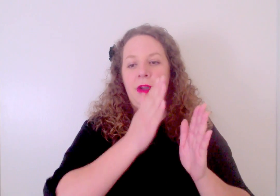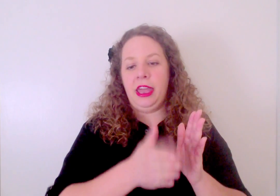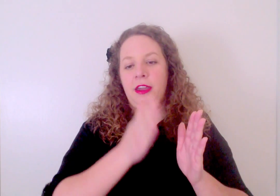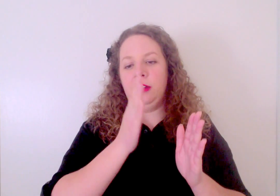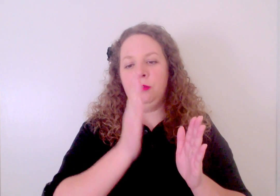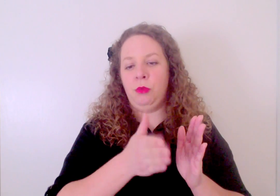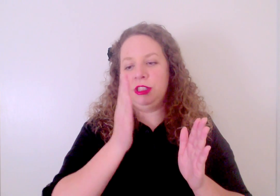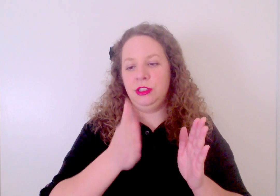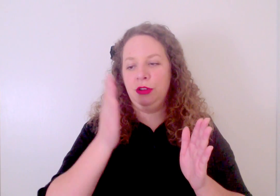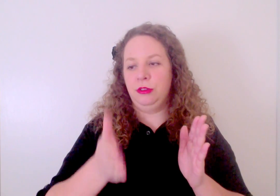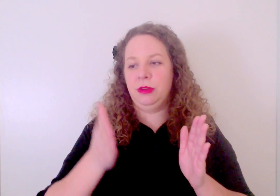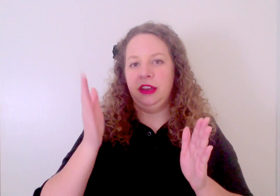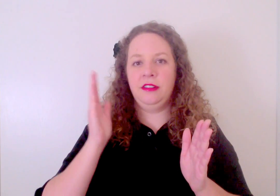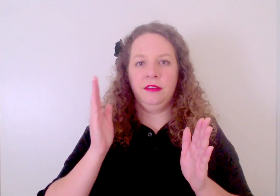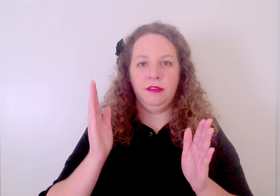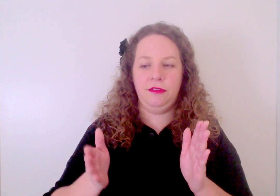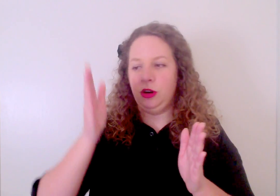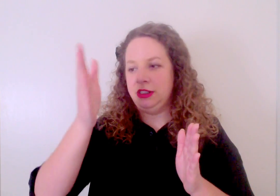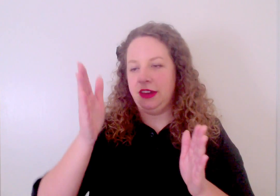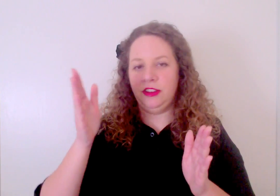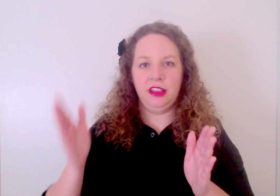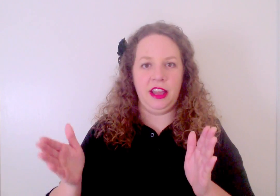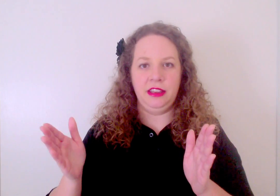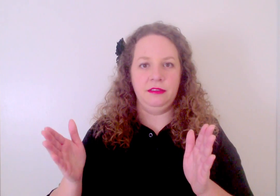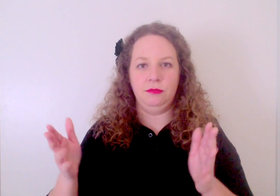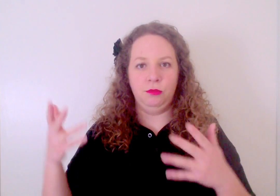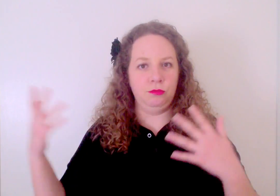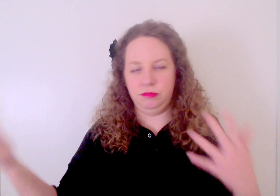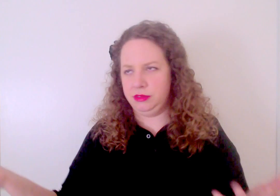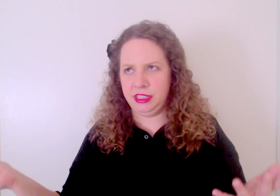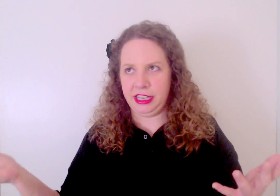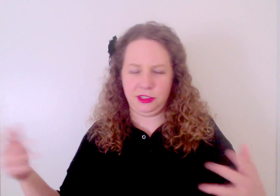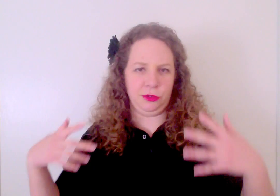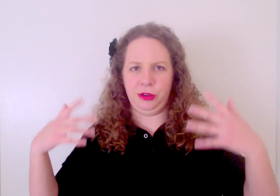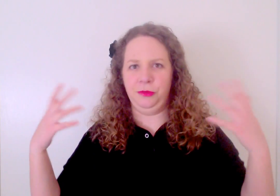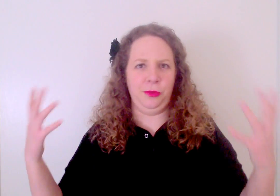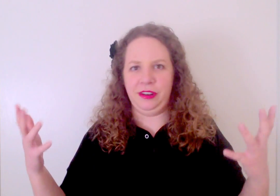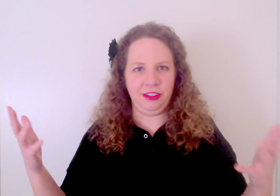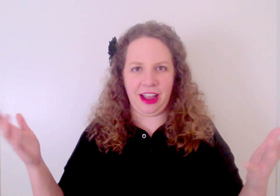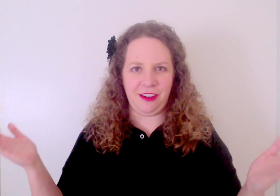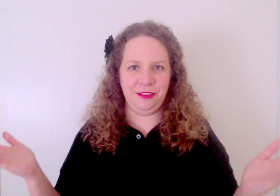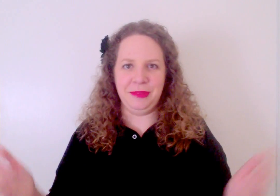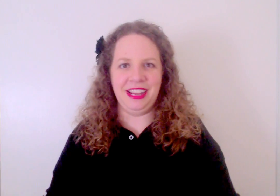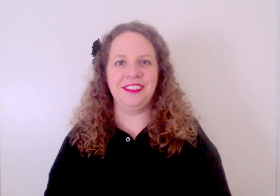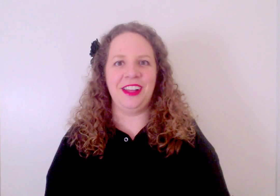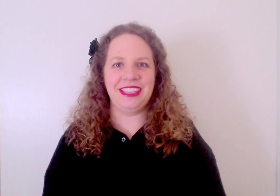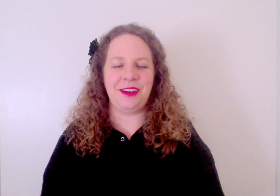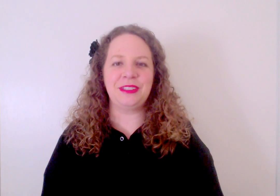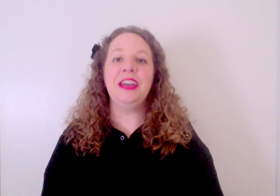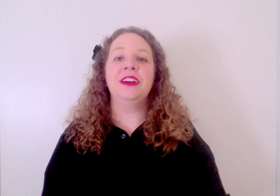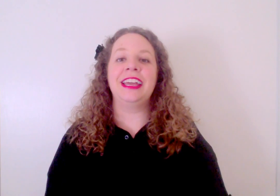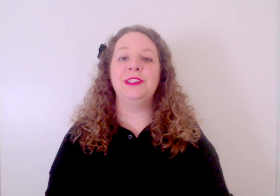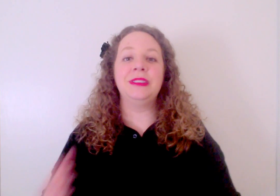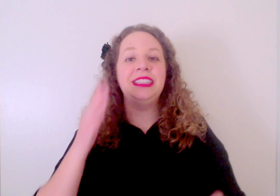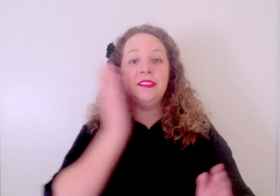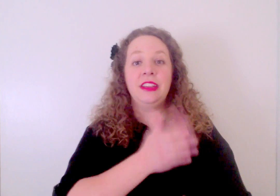808 1 2 3 4 7 9 6 or whatever, however many, I lost count. Okay, so instead of a